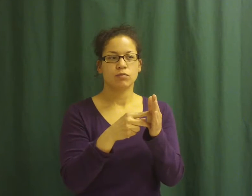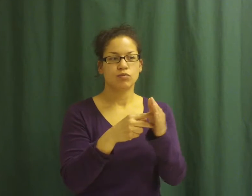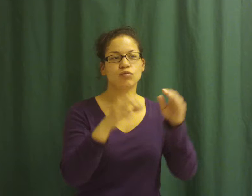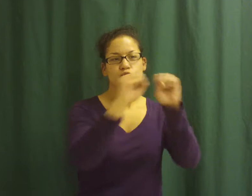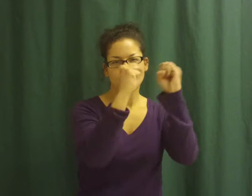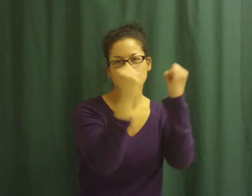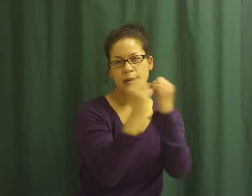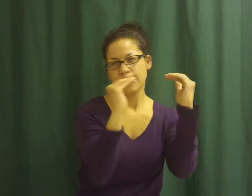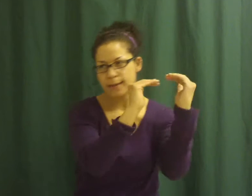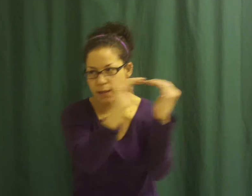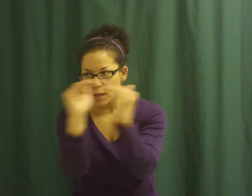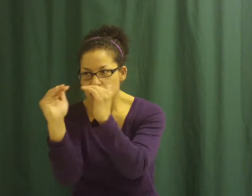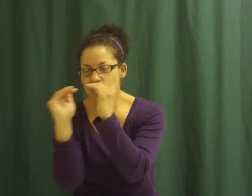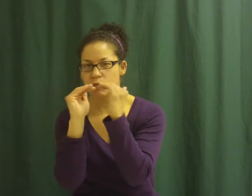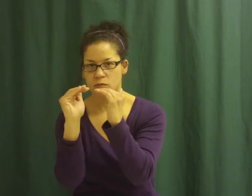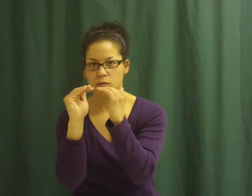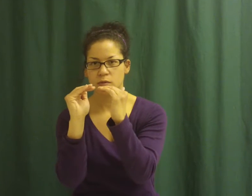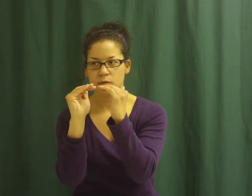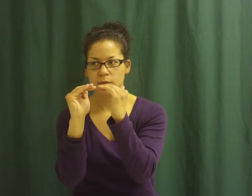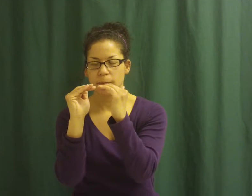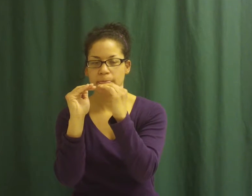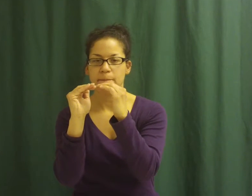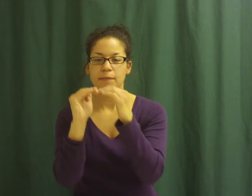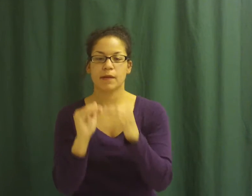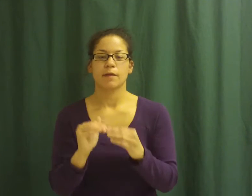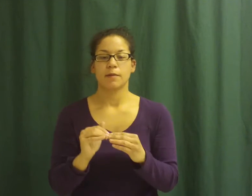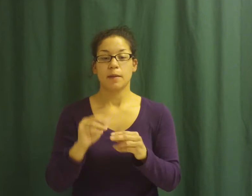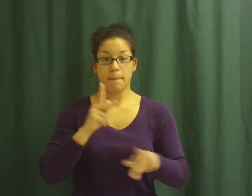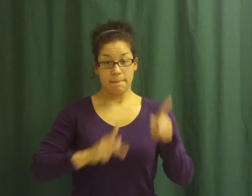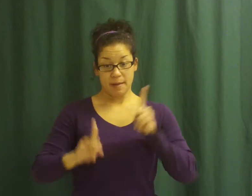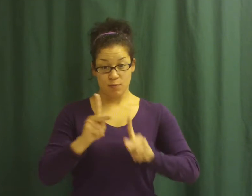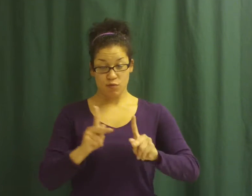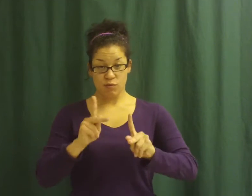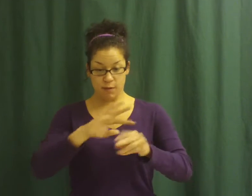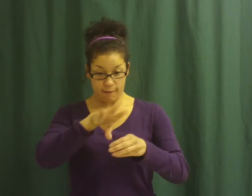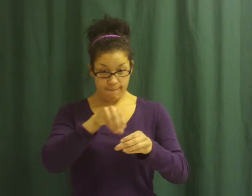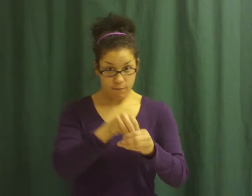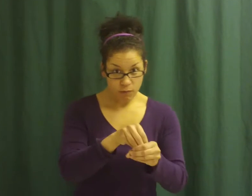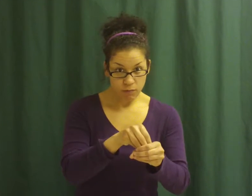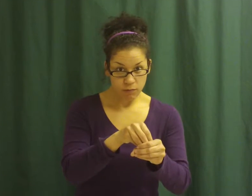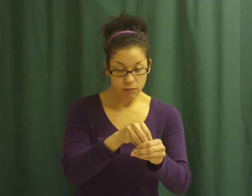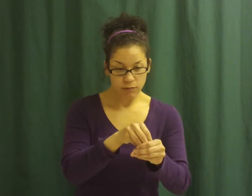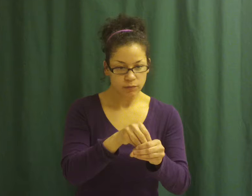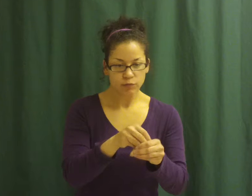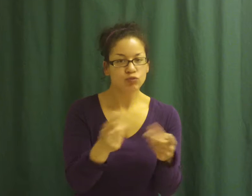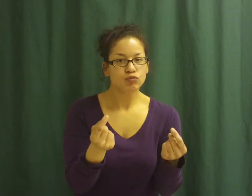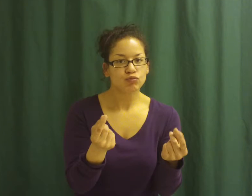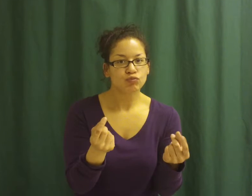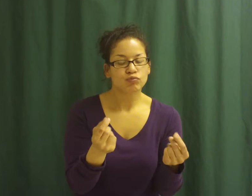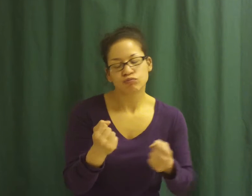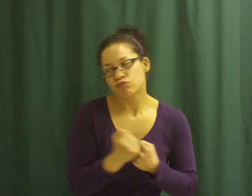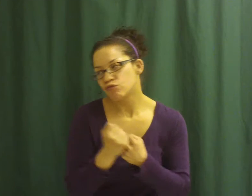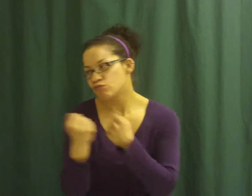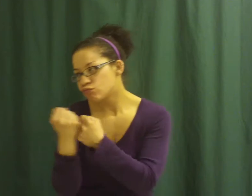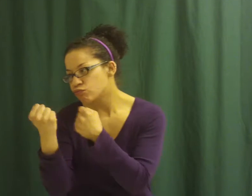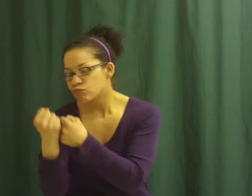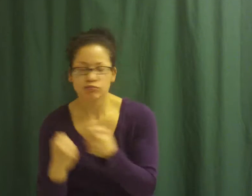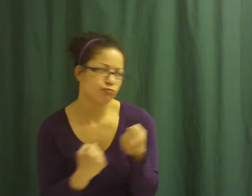Such covenants can only be entered into by an educated citizenry imbued